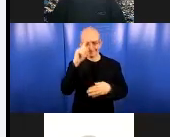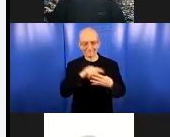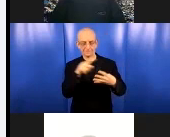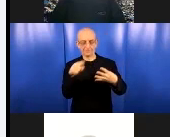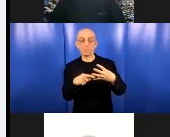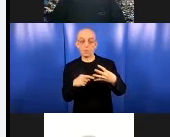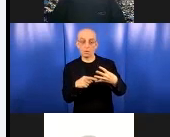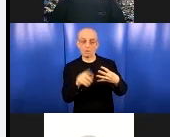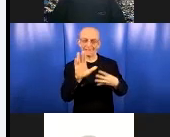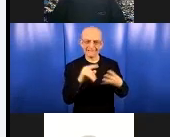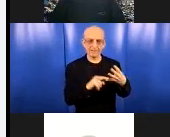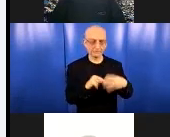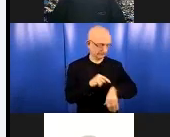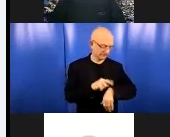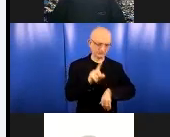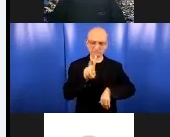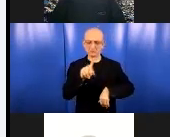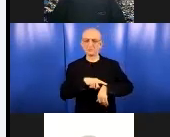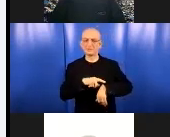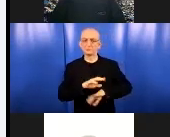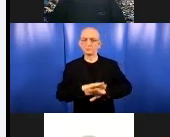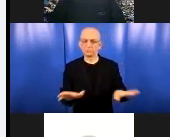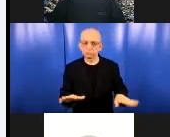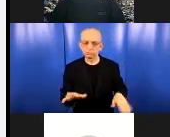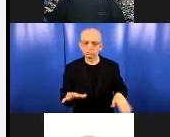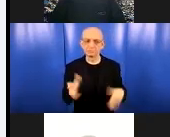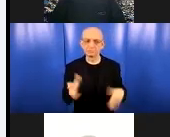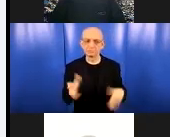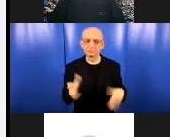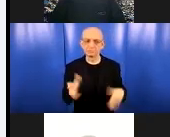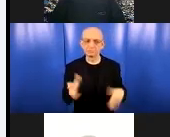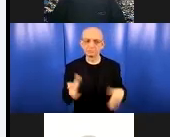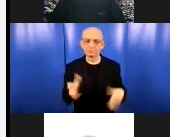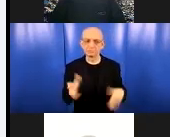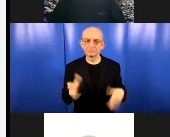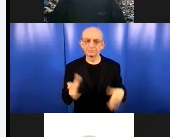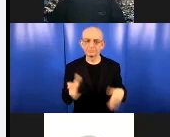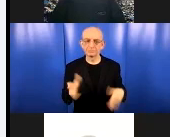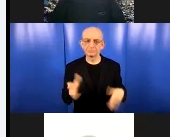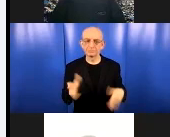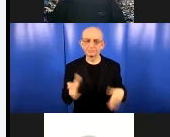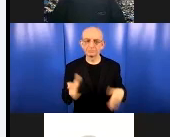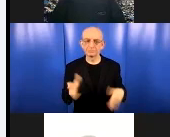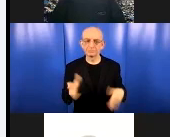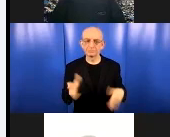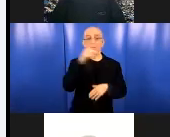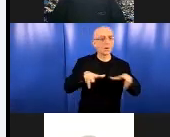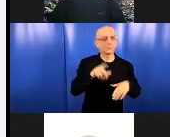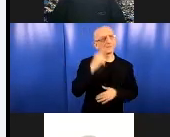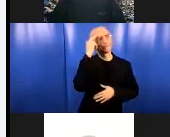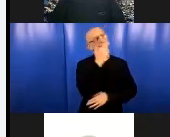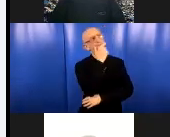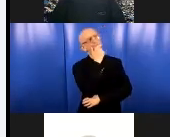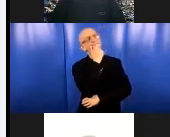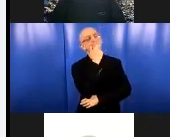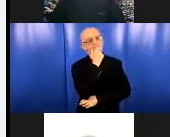organizations will need to consider to ensure children with